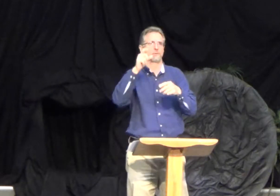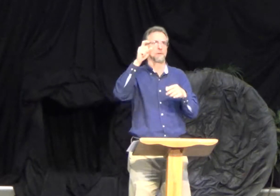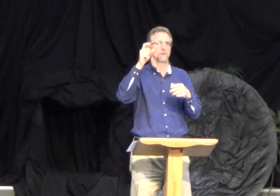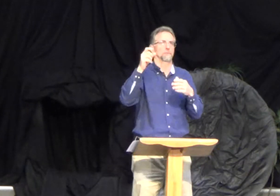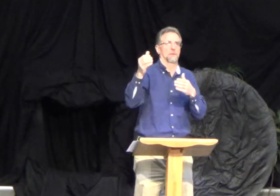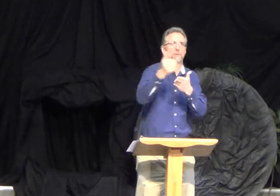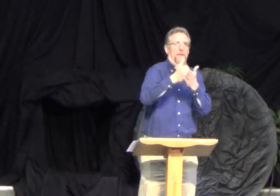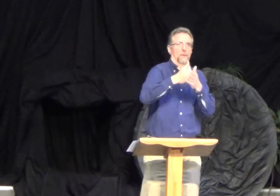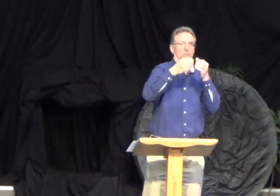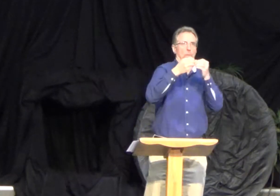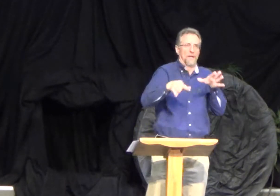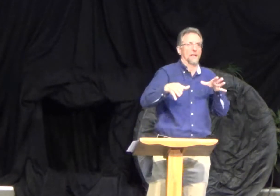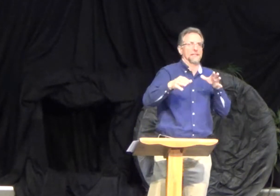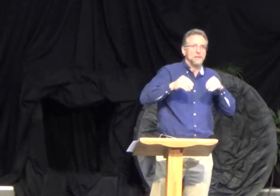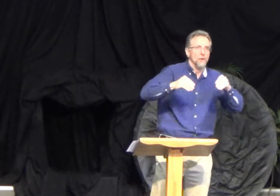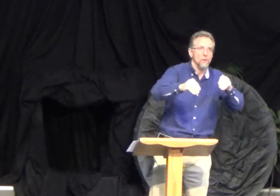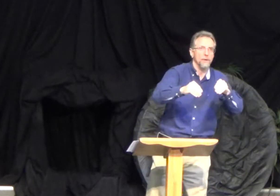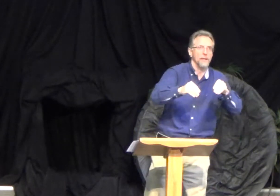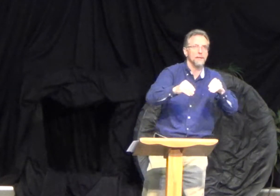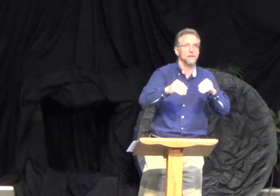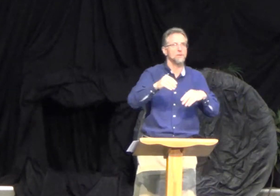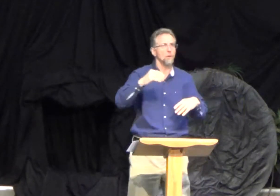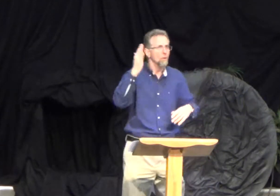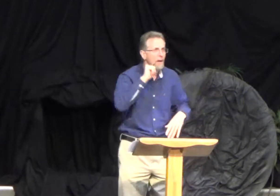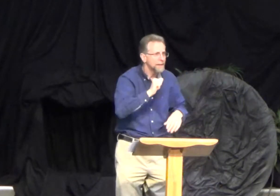putting money, what I had lost and sold,